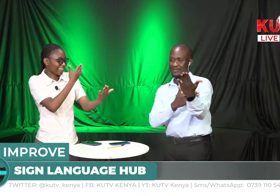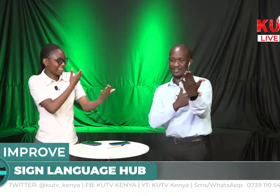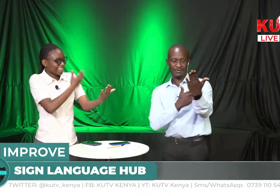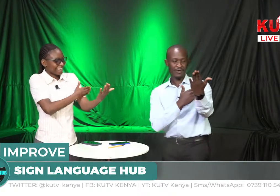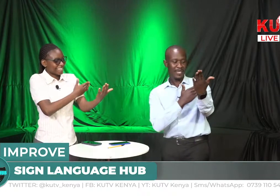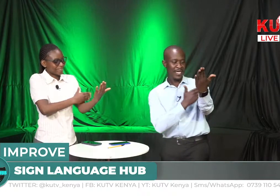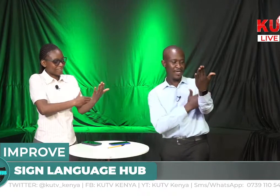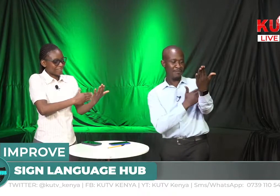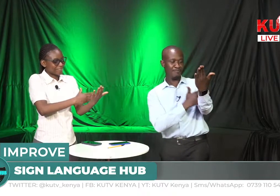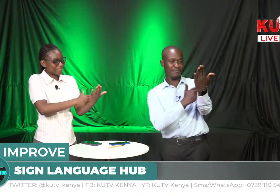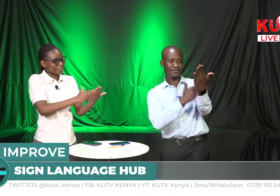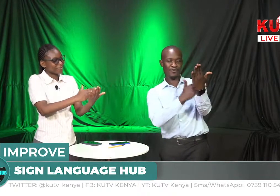So